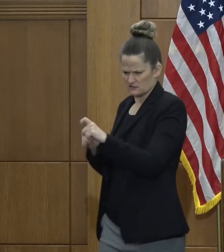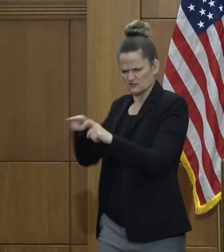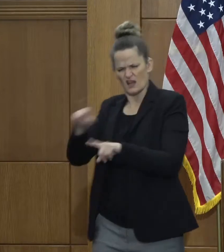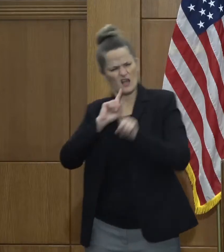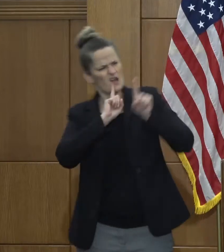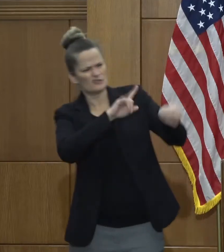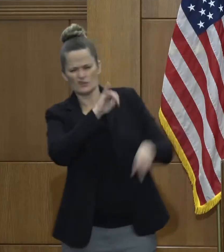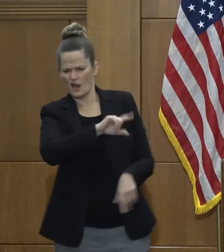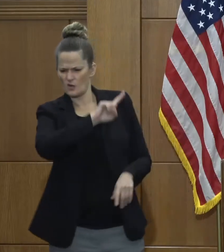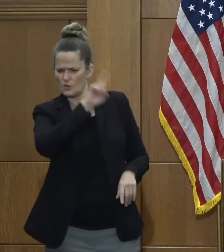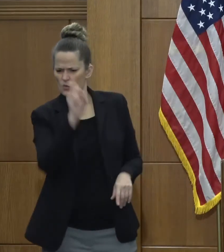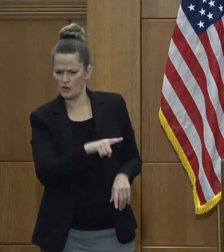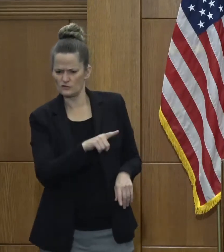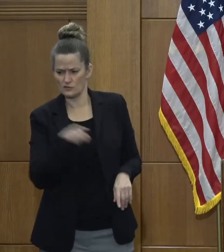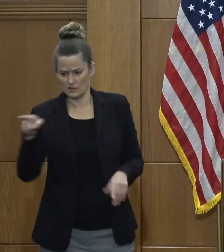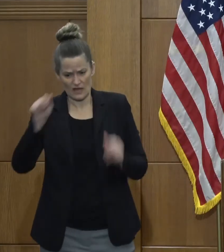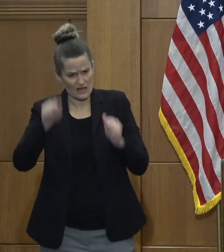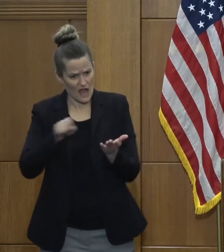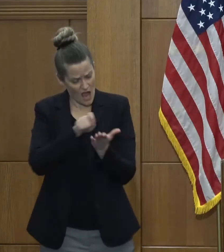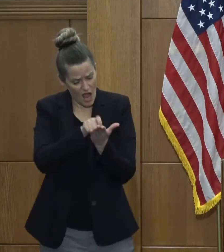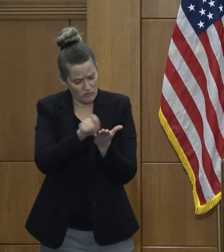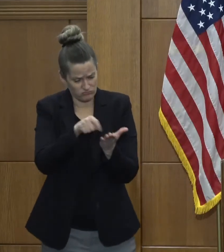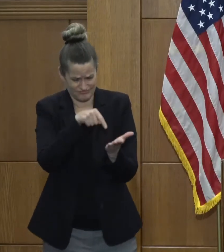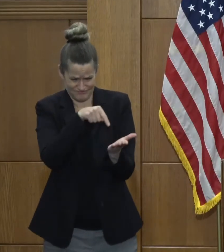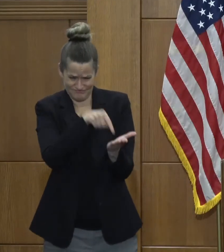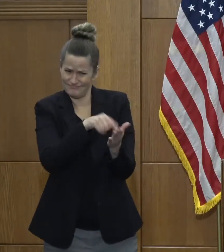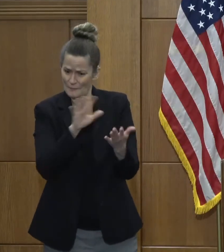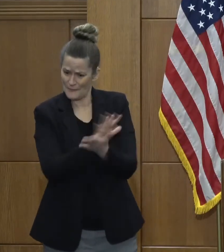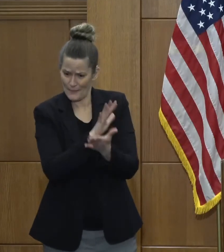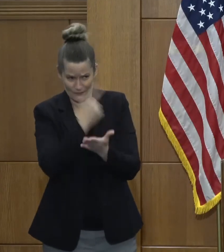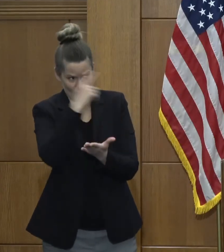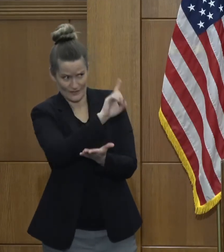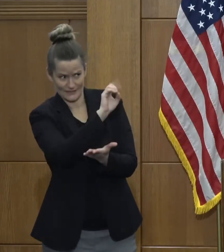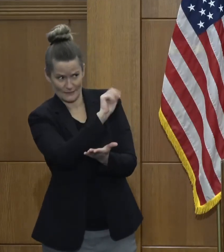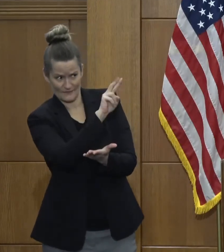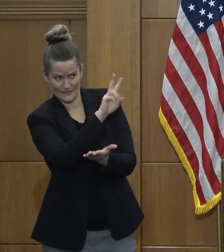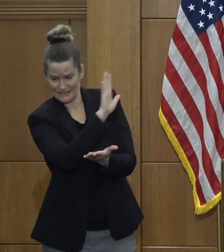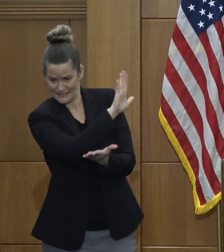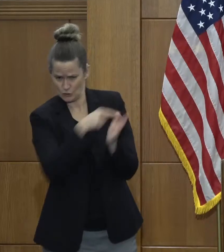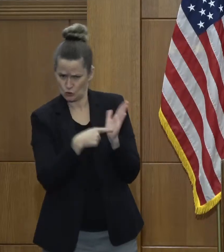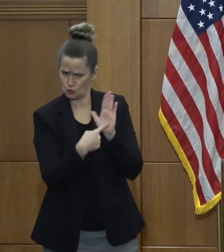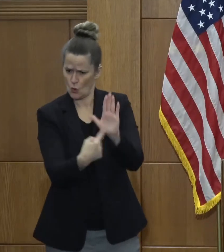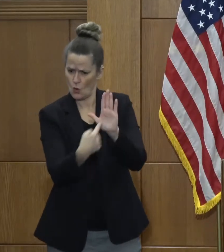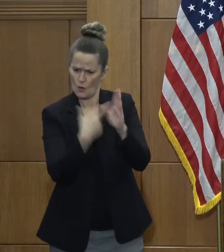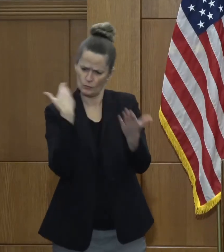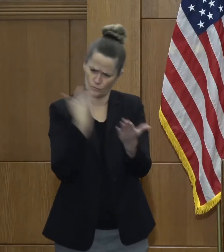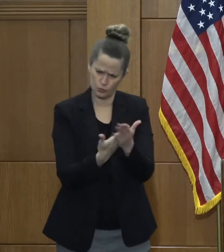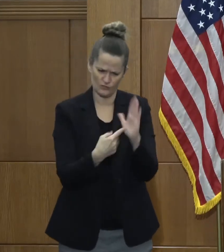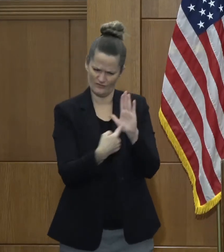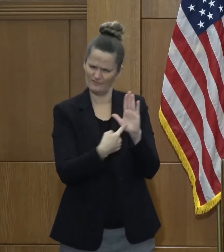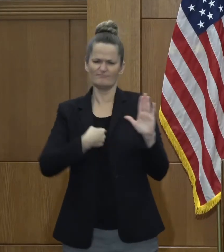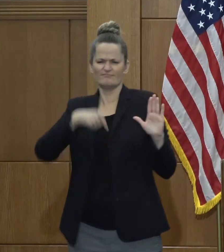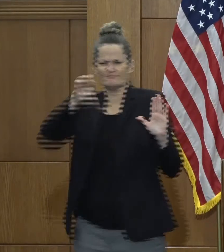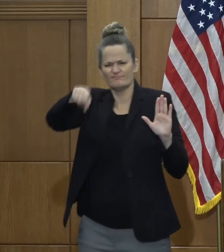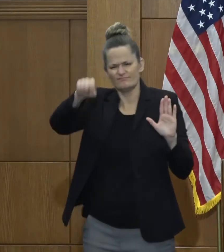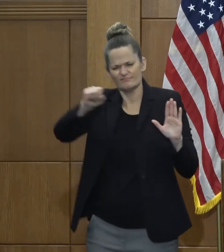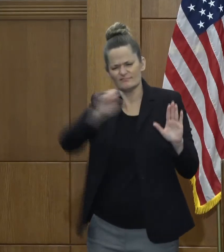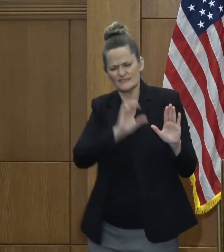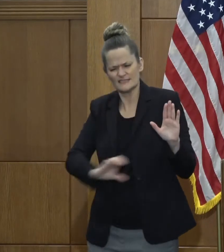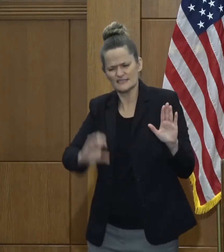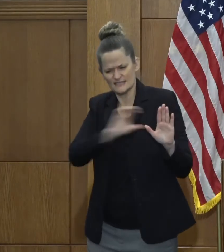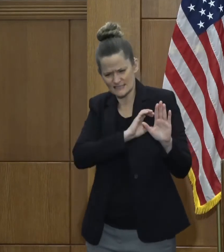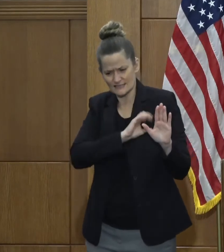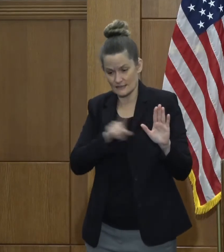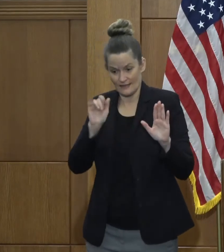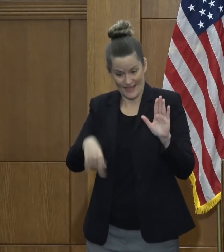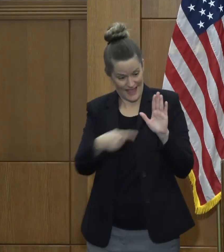documents that indicate they are not a citizen. That information is sent to the Department of Elections. We compare that list to the